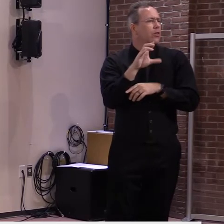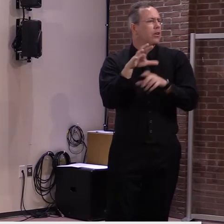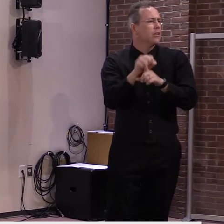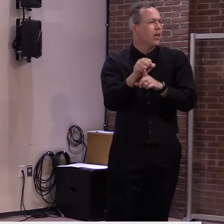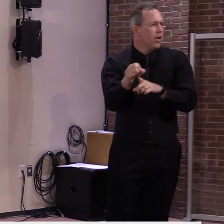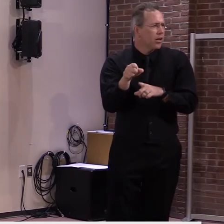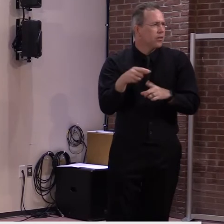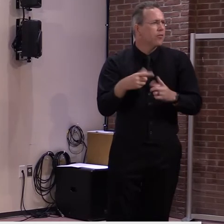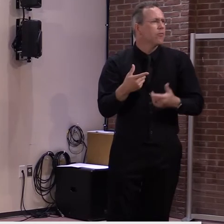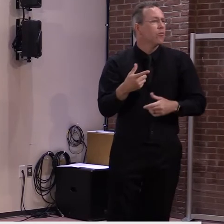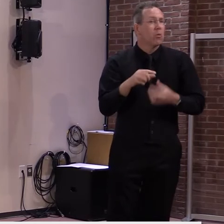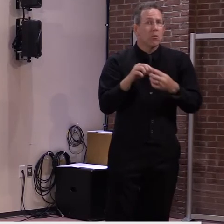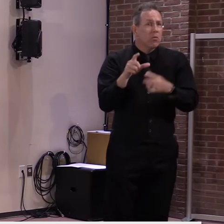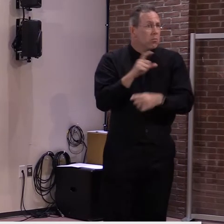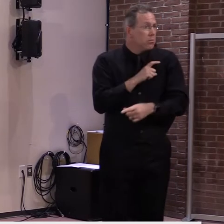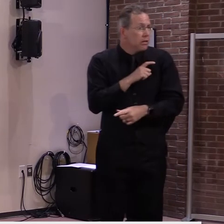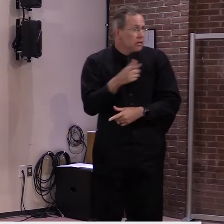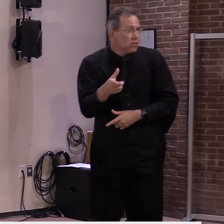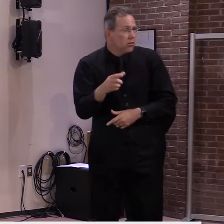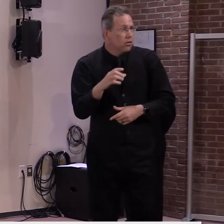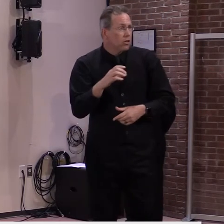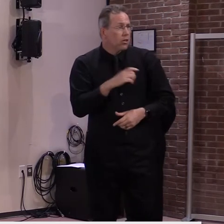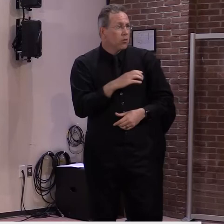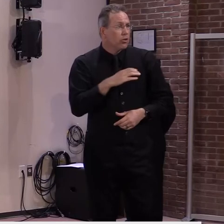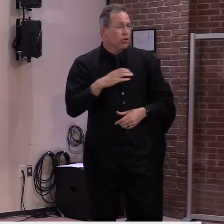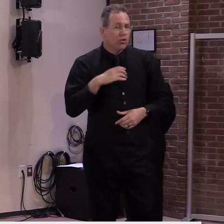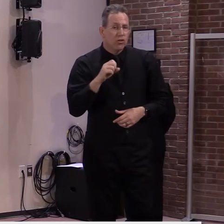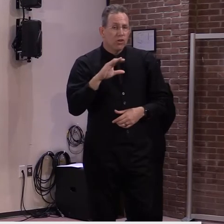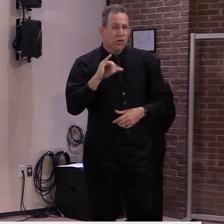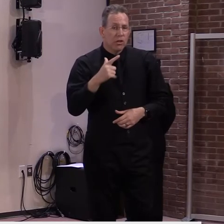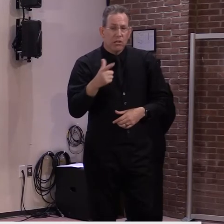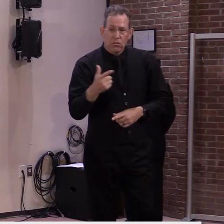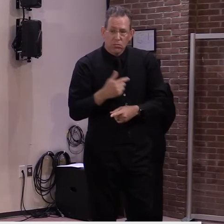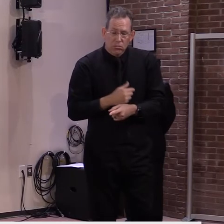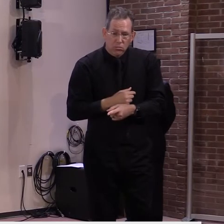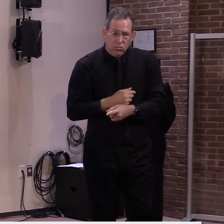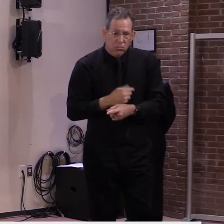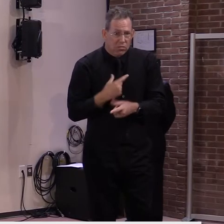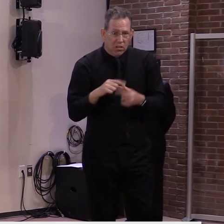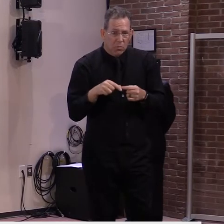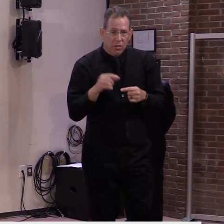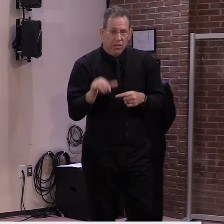friends have seen any of this in their communities.